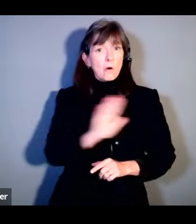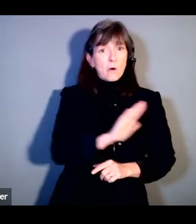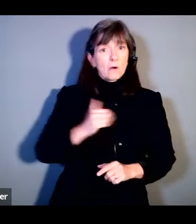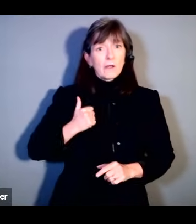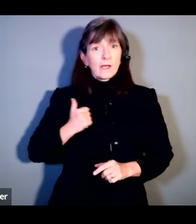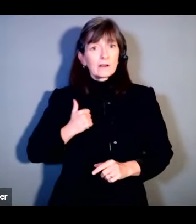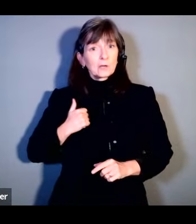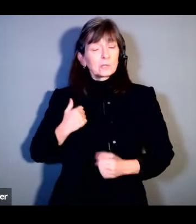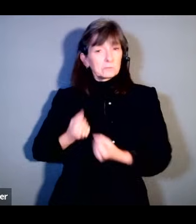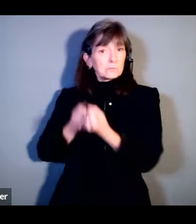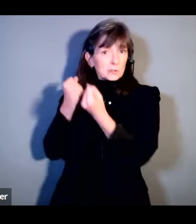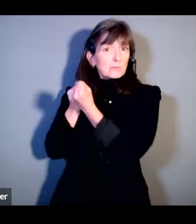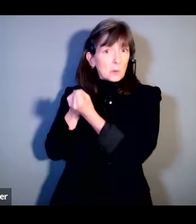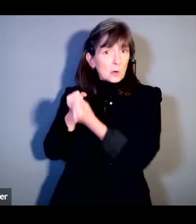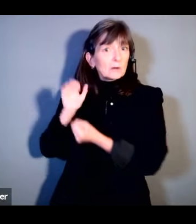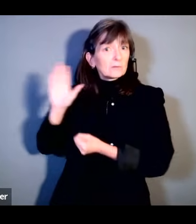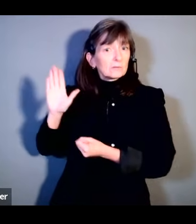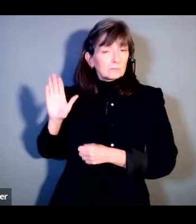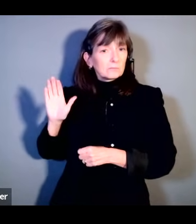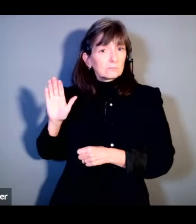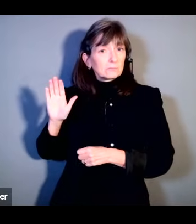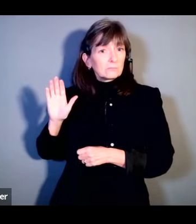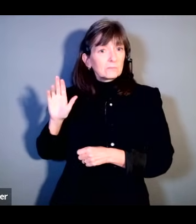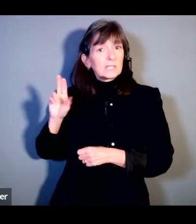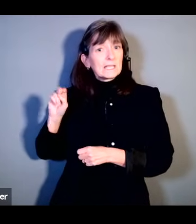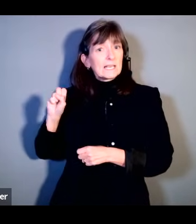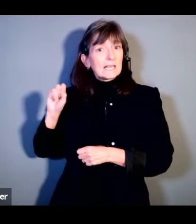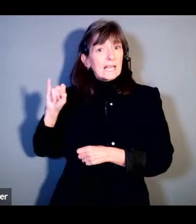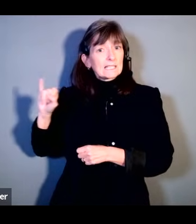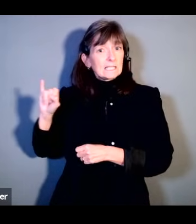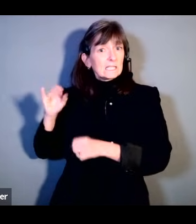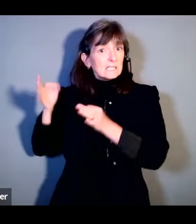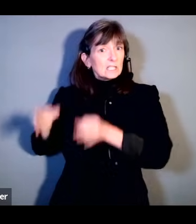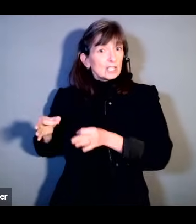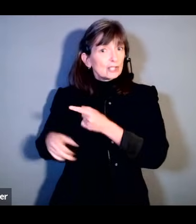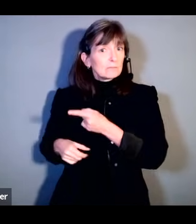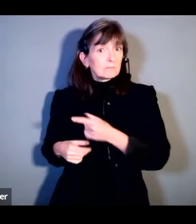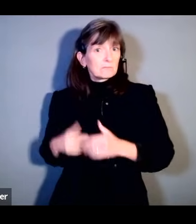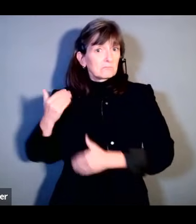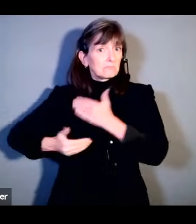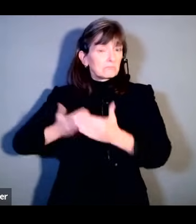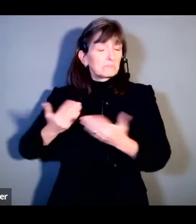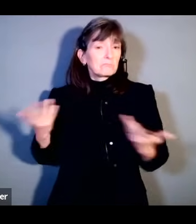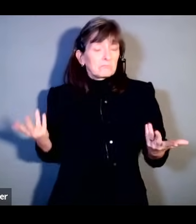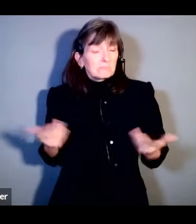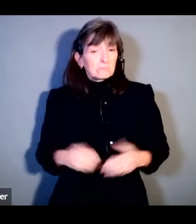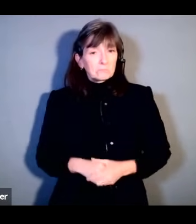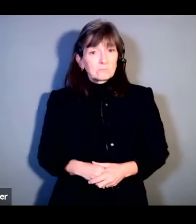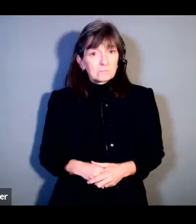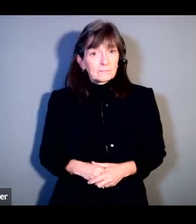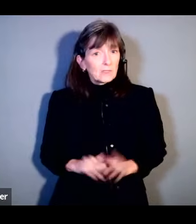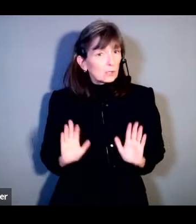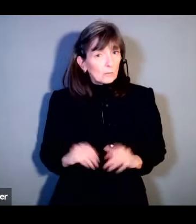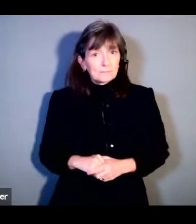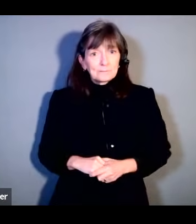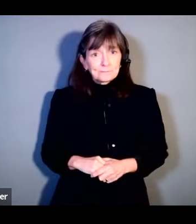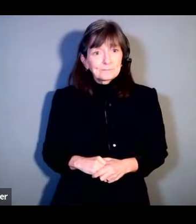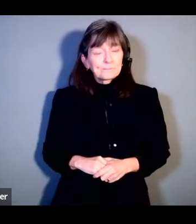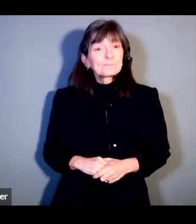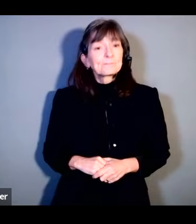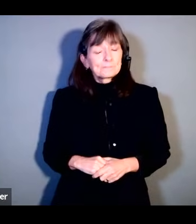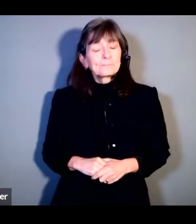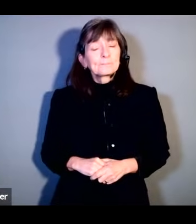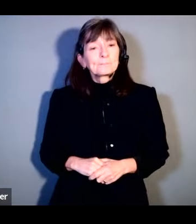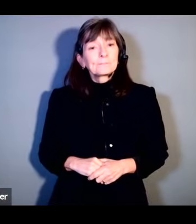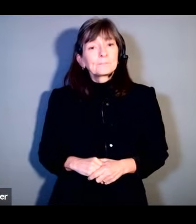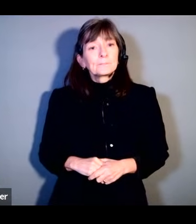come out and say that we support the direction being given. Okay, thank you.